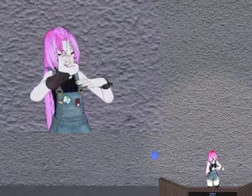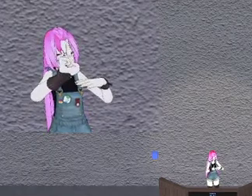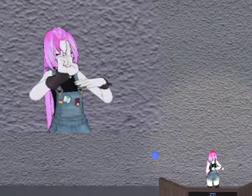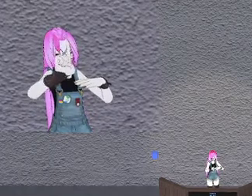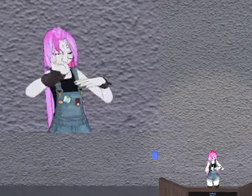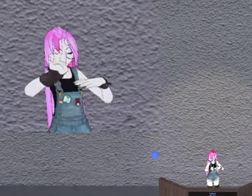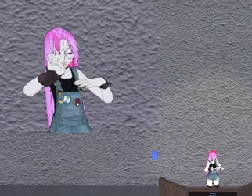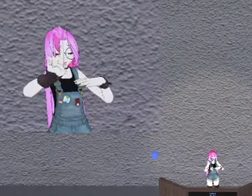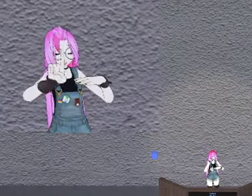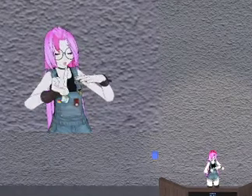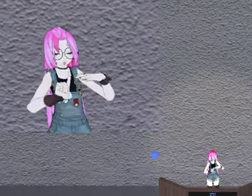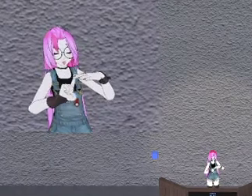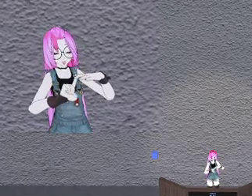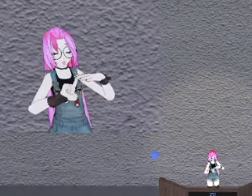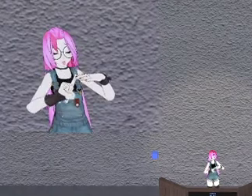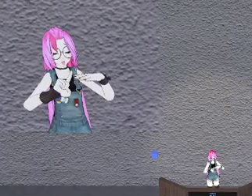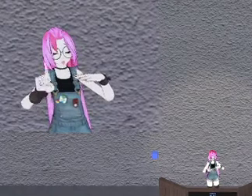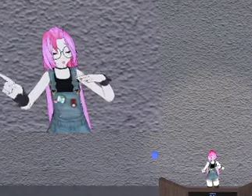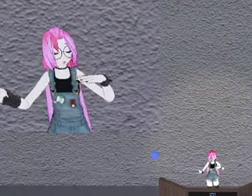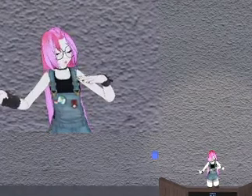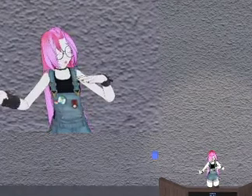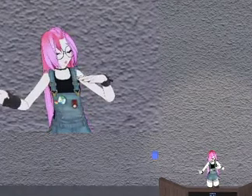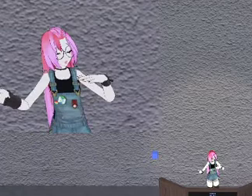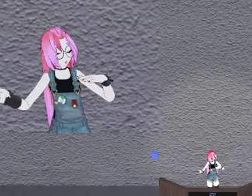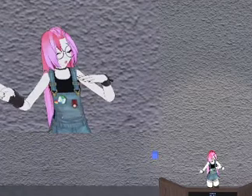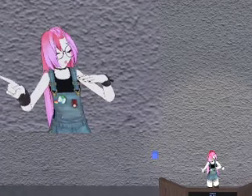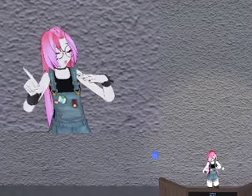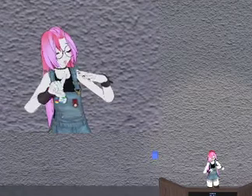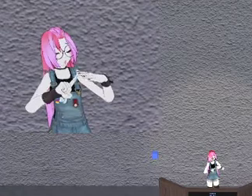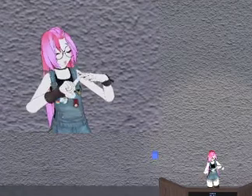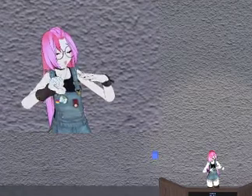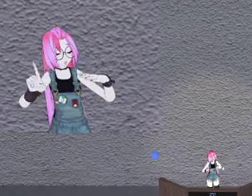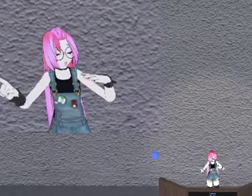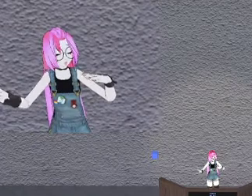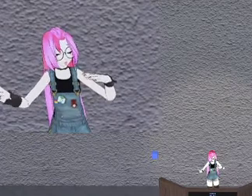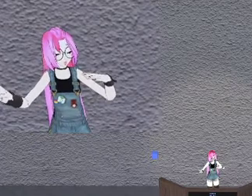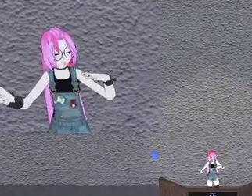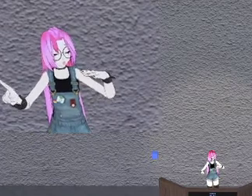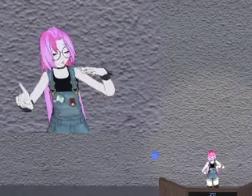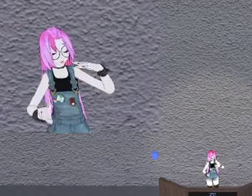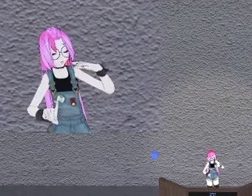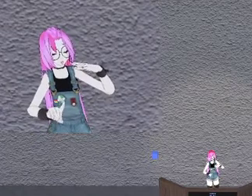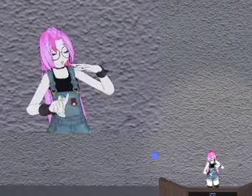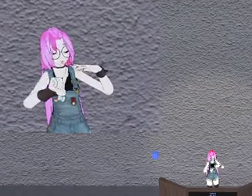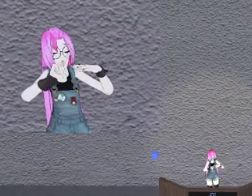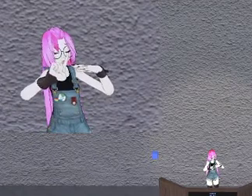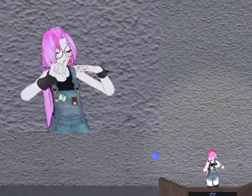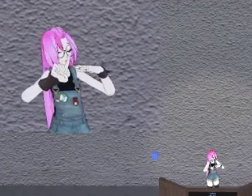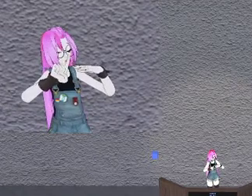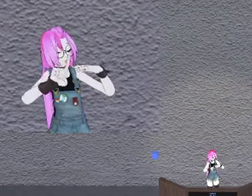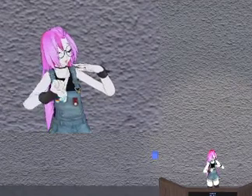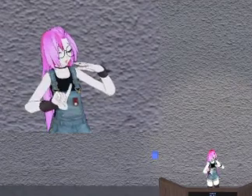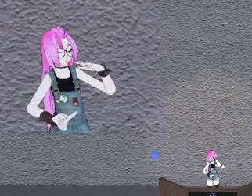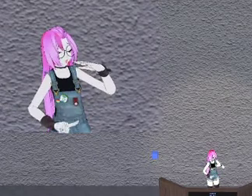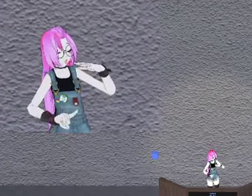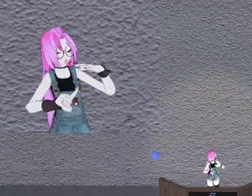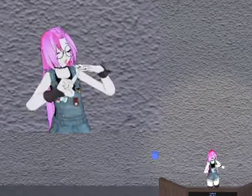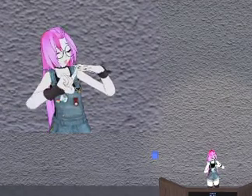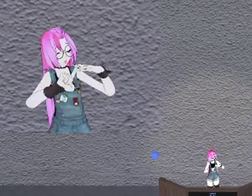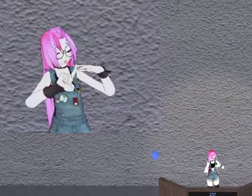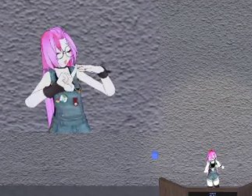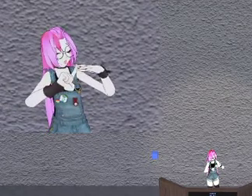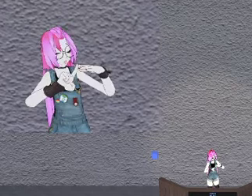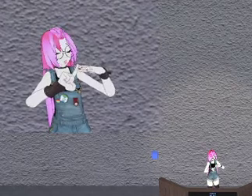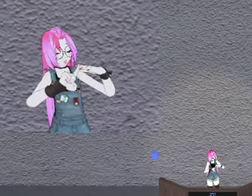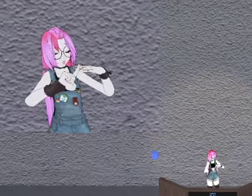as your person. This is me, and I'm leaving. I'm leaving. So this is arrive. You're arriving